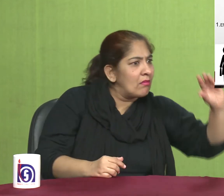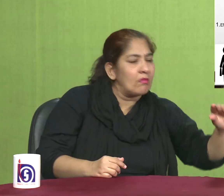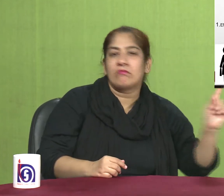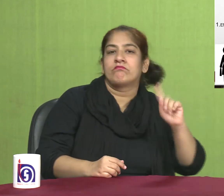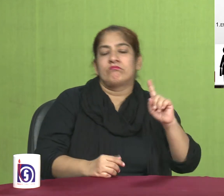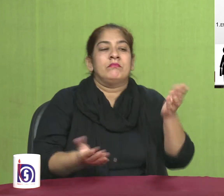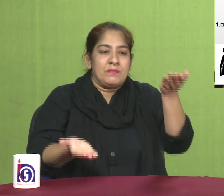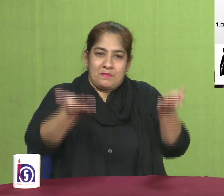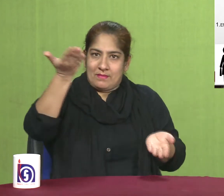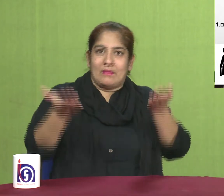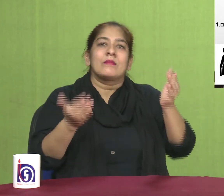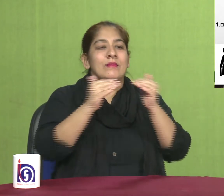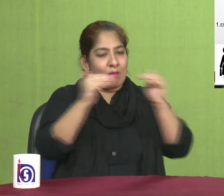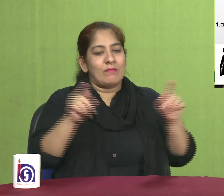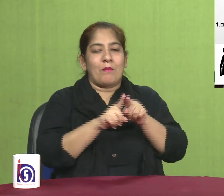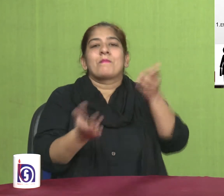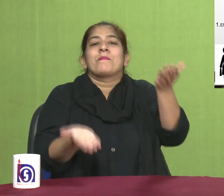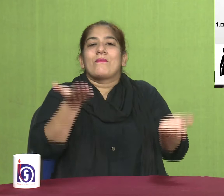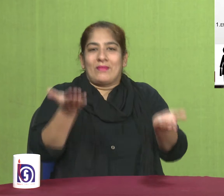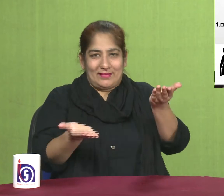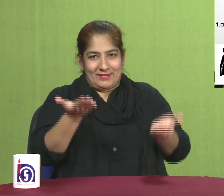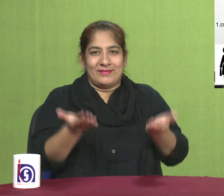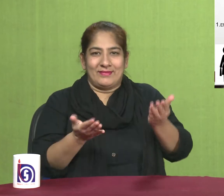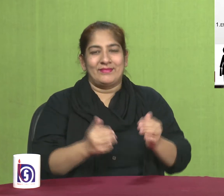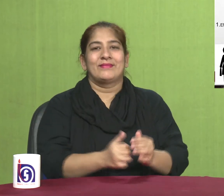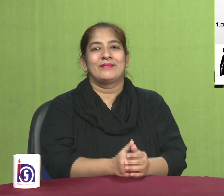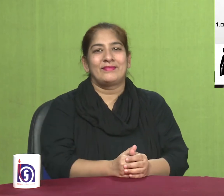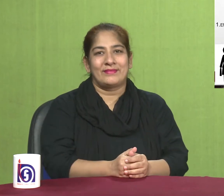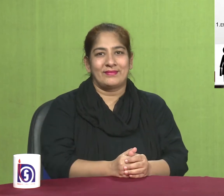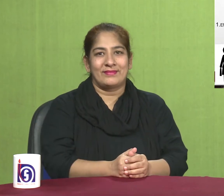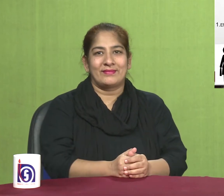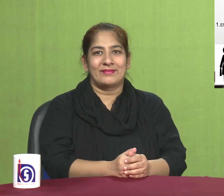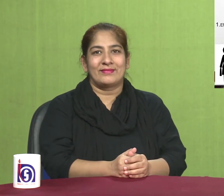India, to make a balance in the regional development.